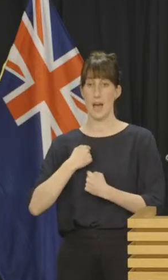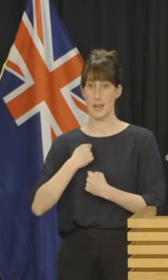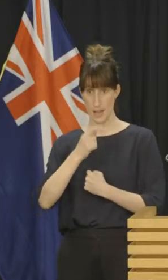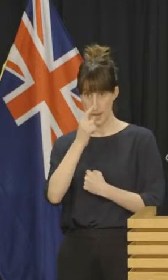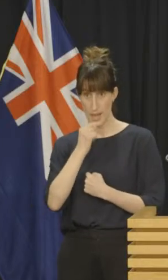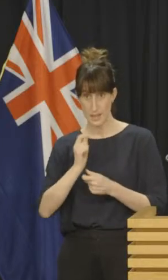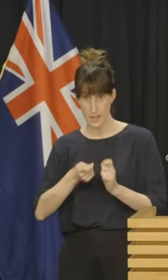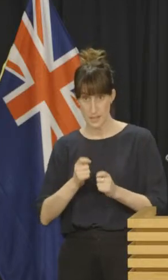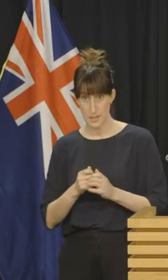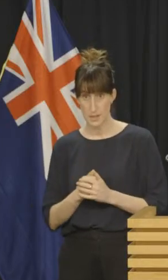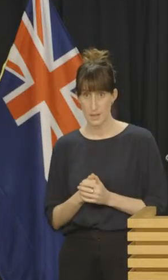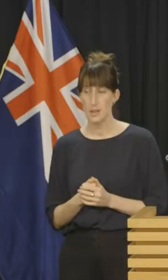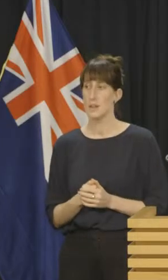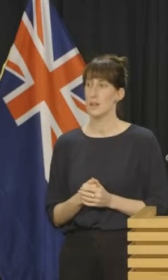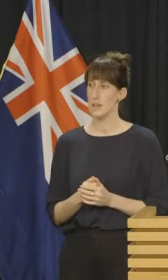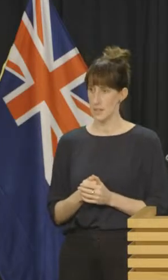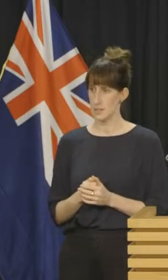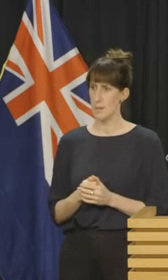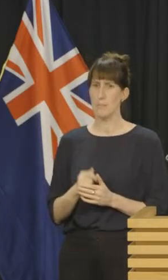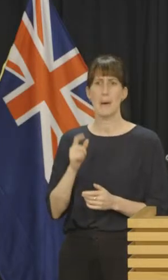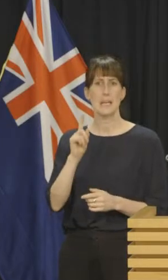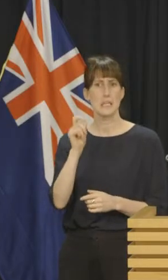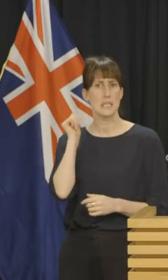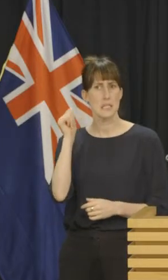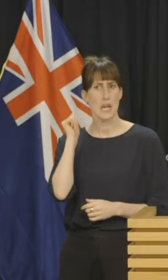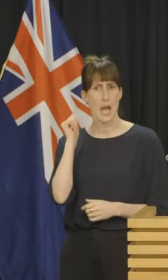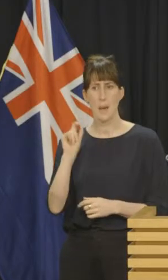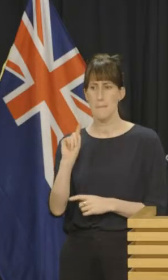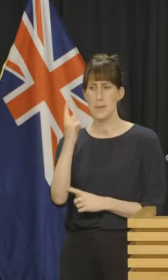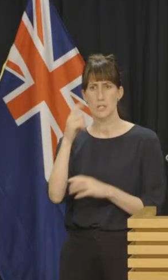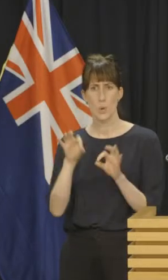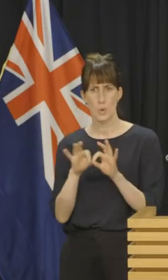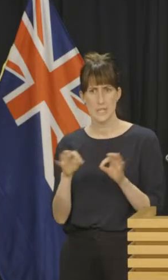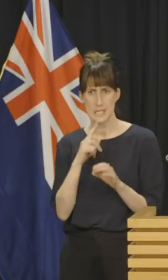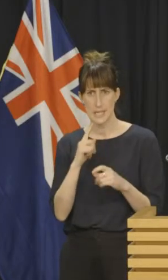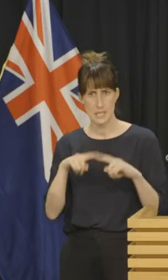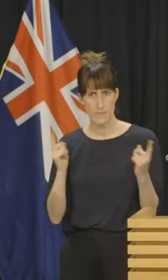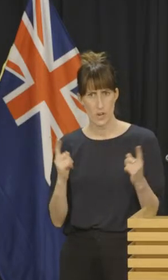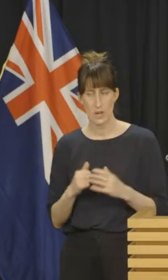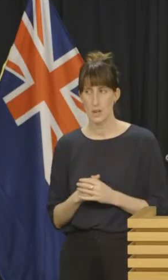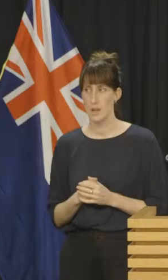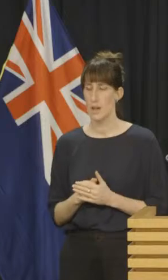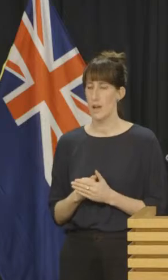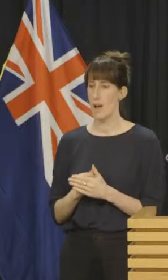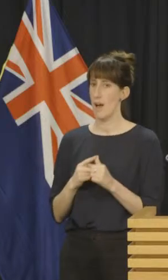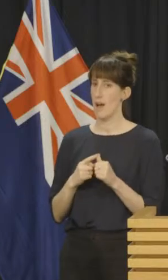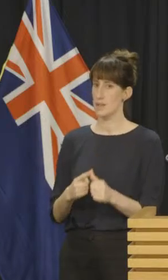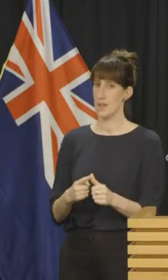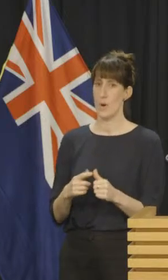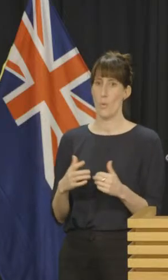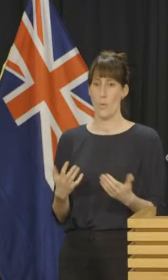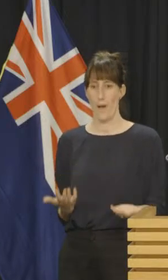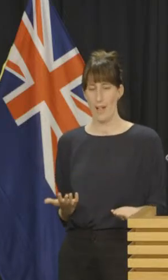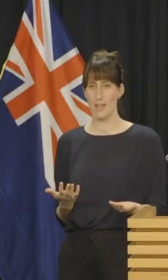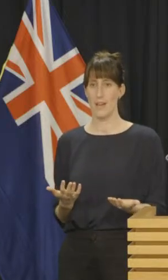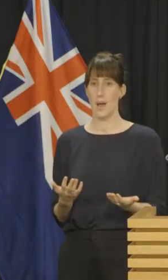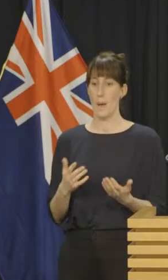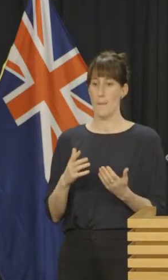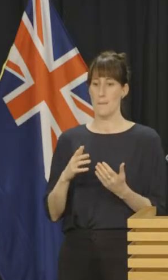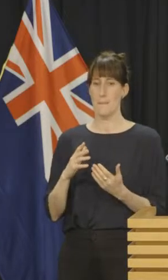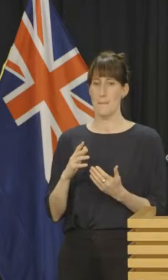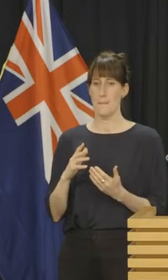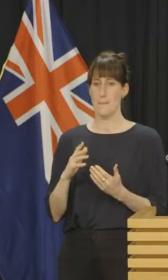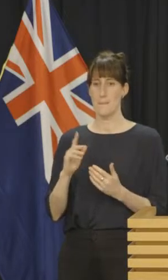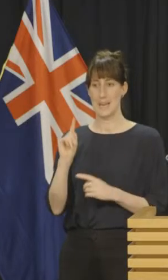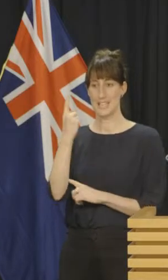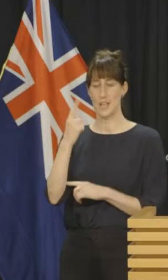Woods not say that was the case yesterday? Why did she understand it to be different? Look, Megan Woods isn't overseeing this part of the process.